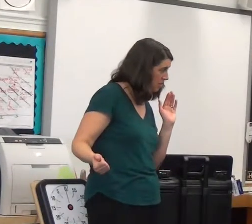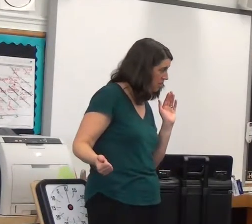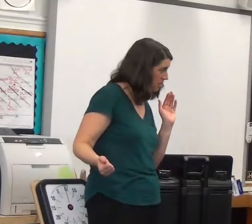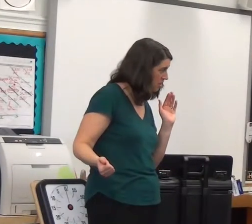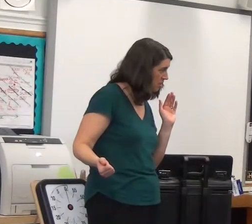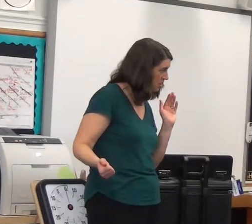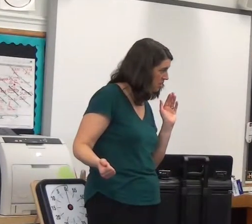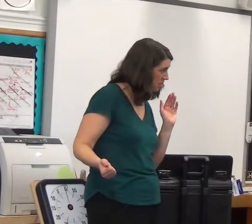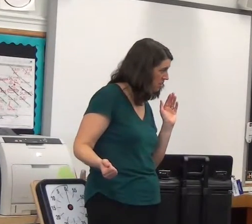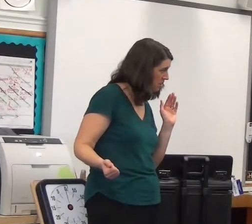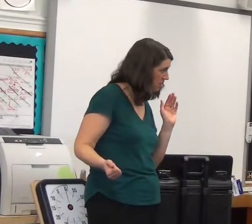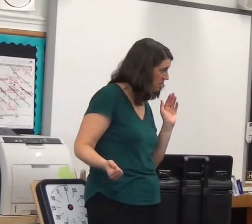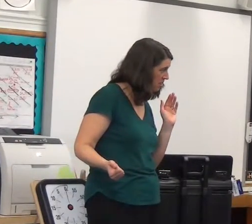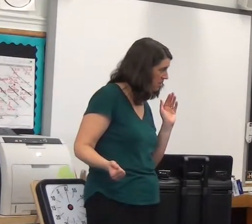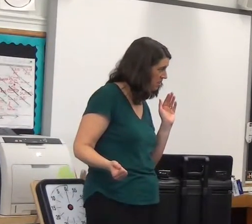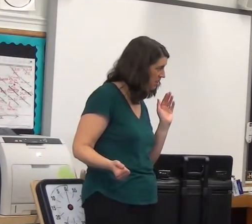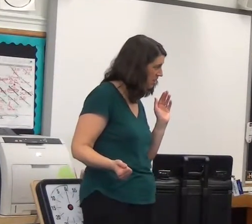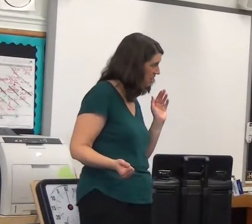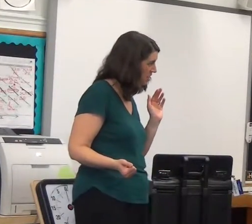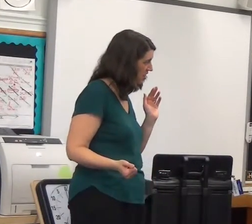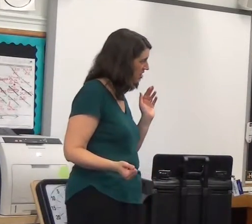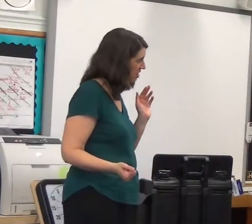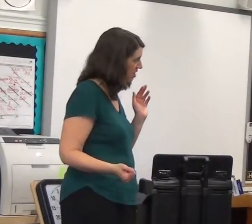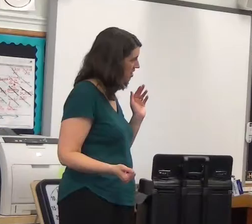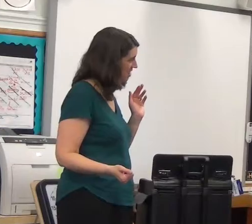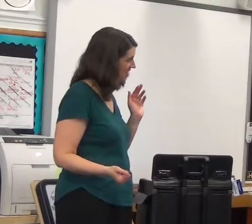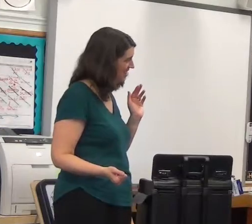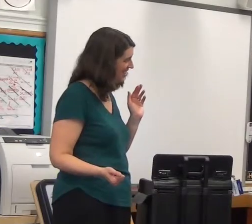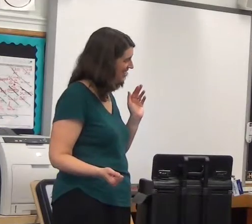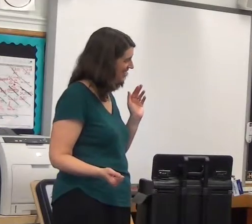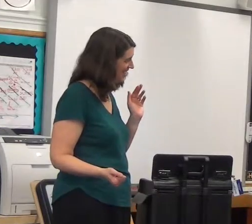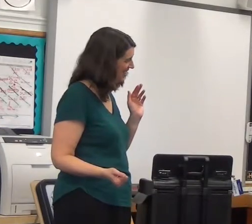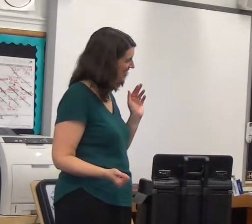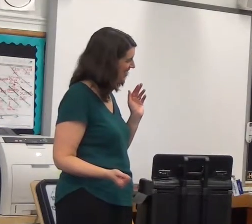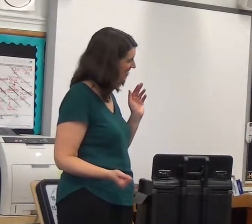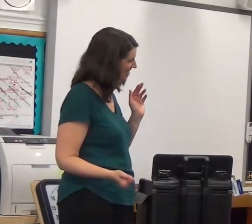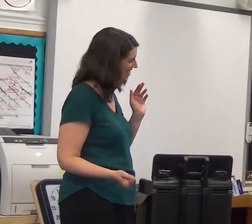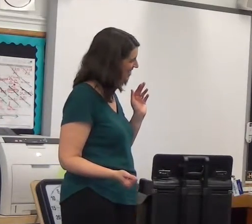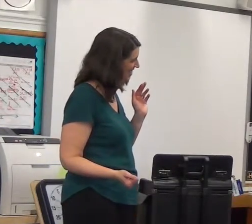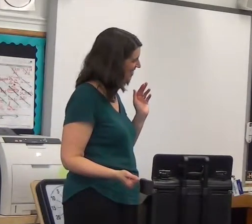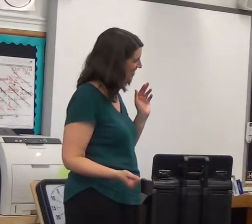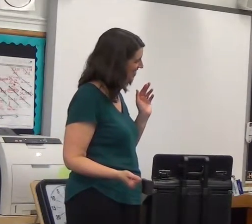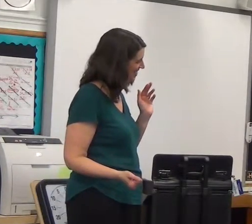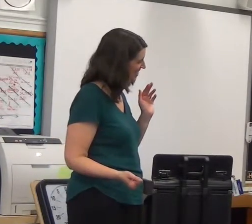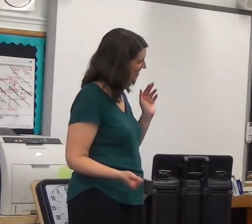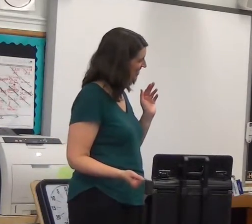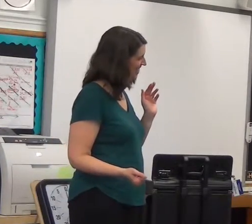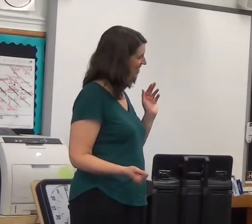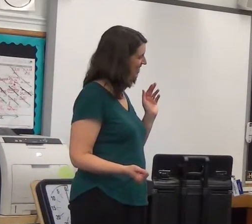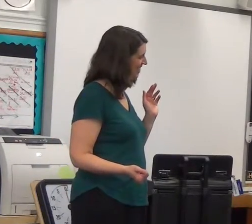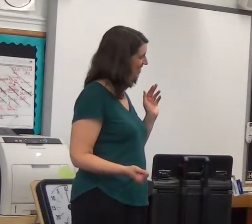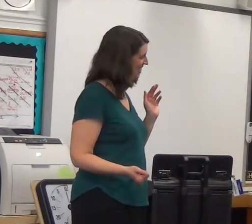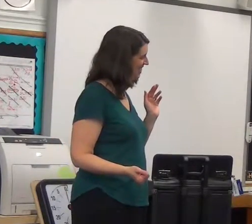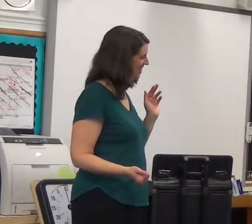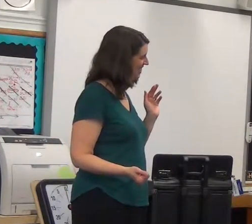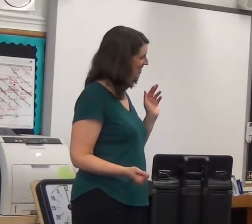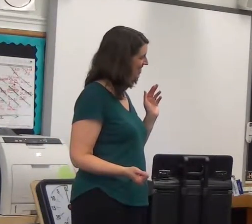last ones with the arms. Pull those ones tight. Oh, let's see. Oh my goodness.